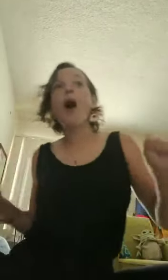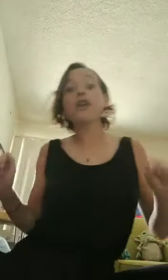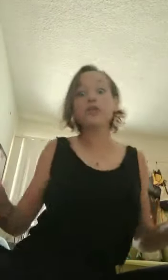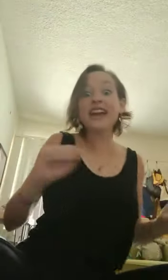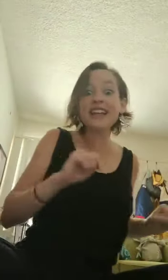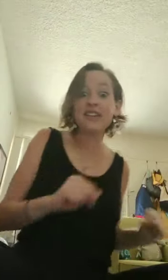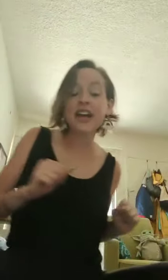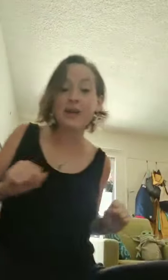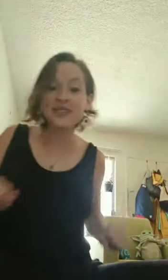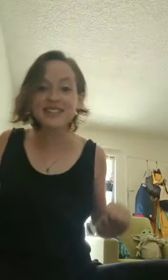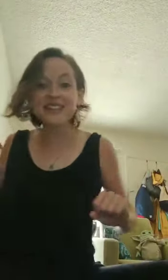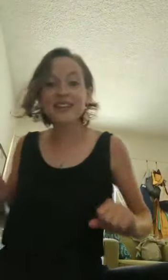Everybody. You ready? Here it comes.